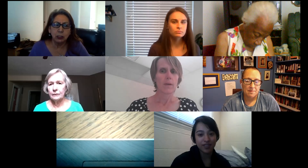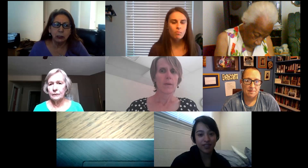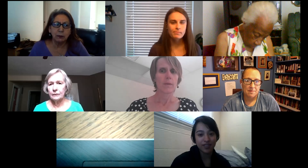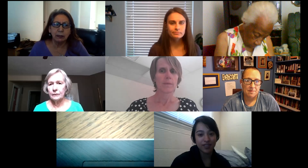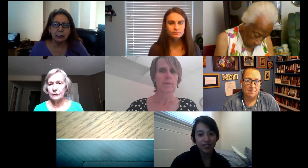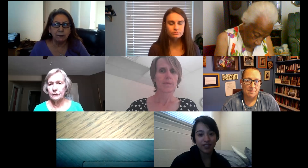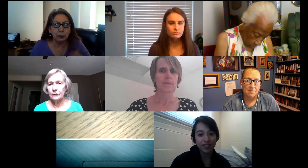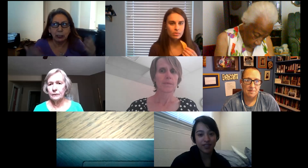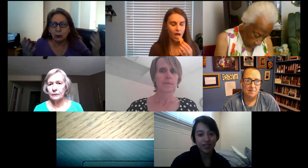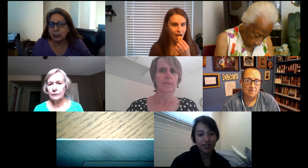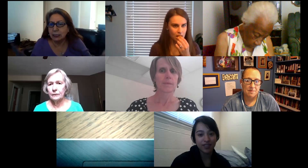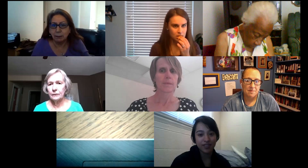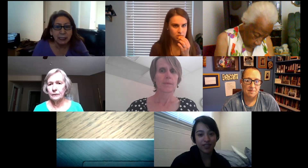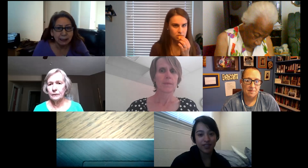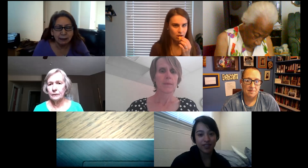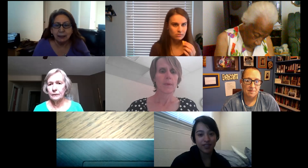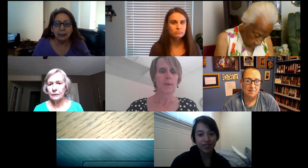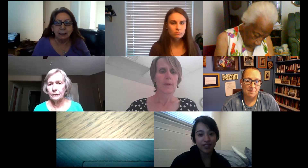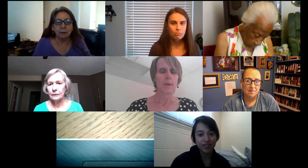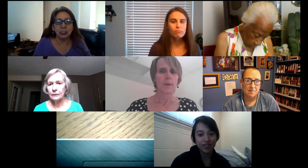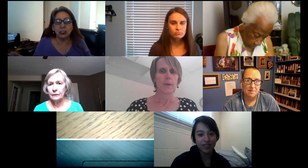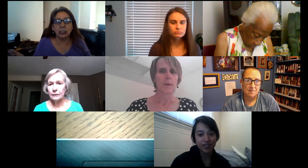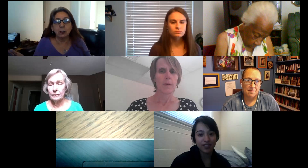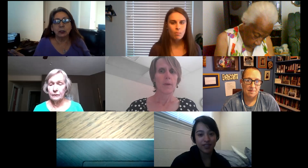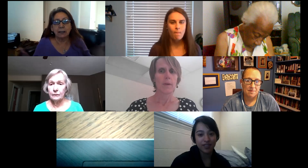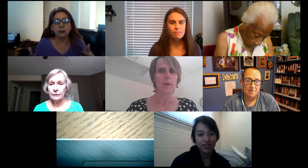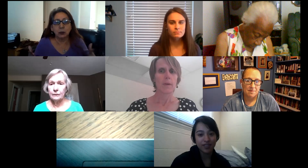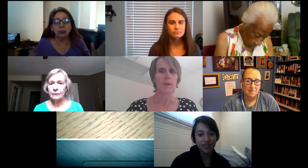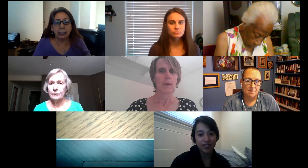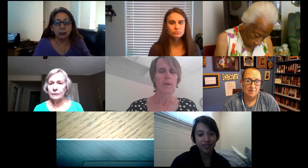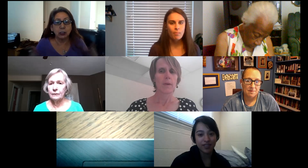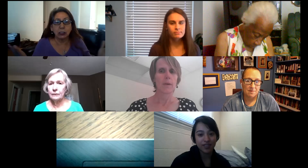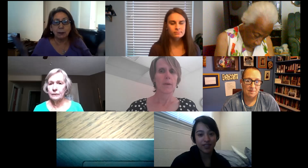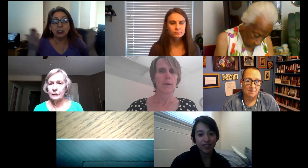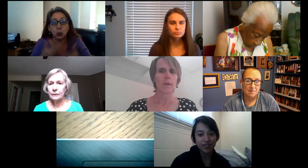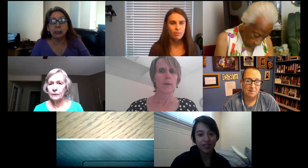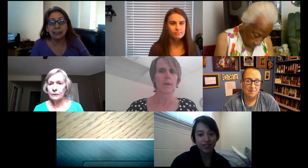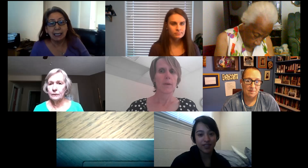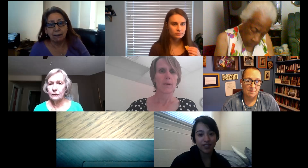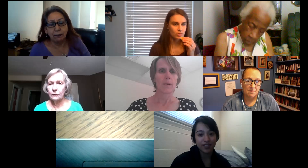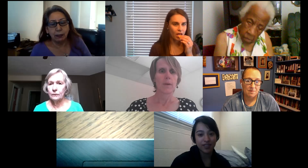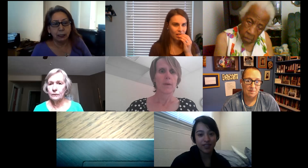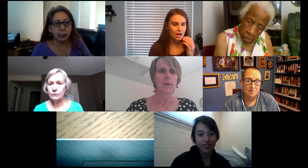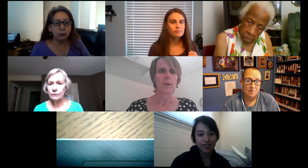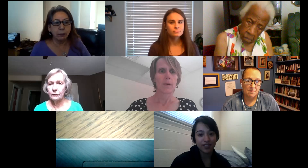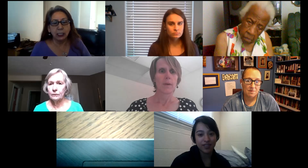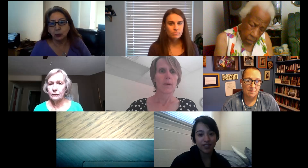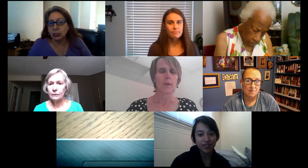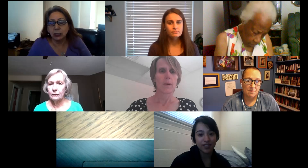she's profoundly deaf, I'm going like, what does it mean? That means she's gonna go deaf sooner or later. She's gonna be totally deaf. I'm like, oh my God, she was just a